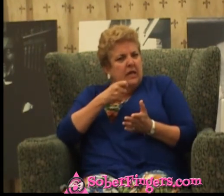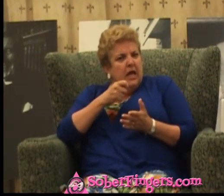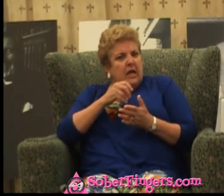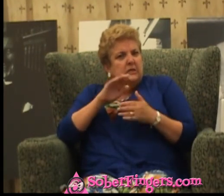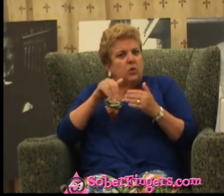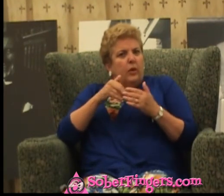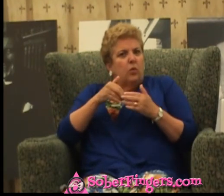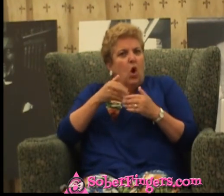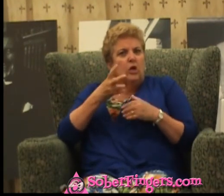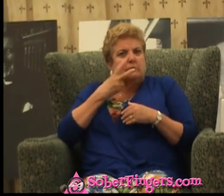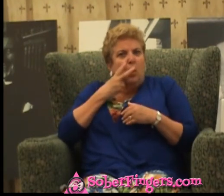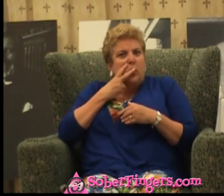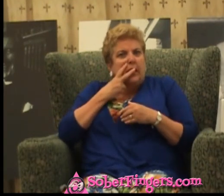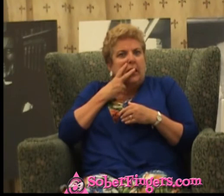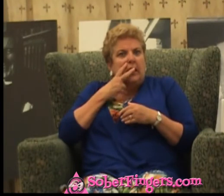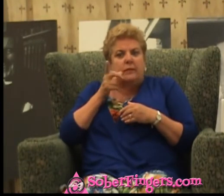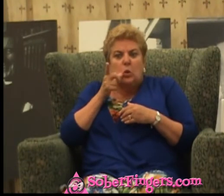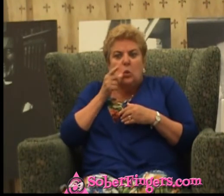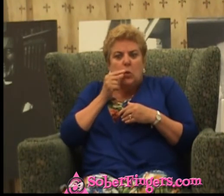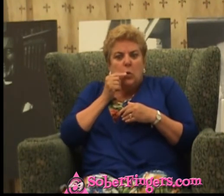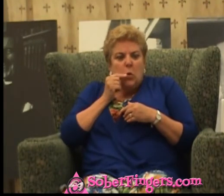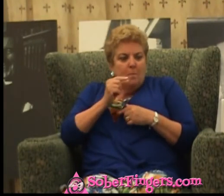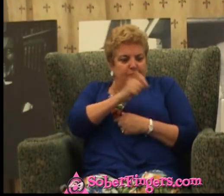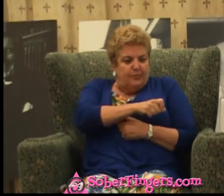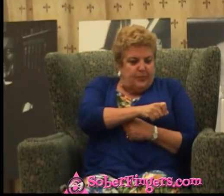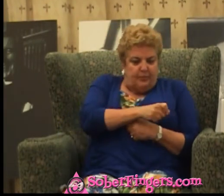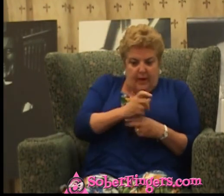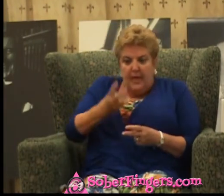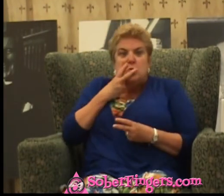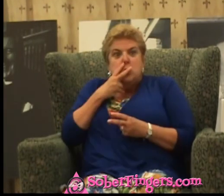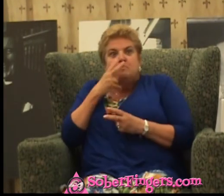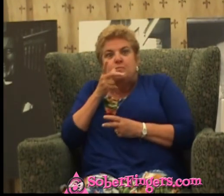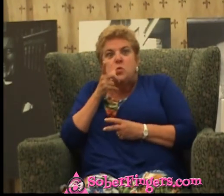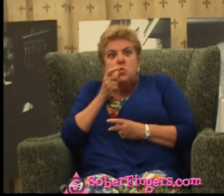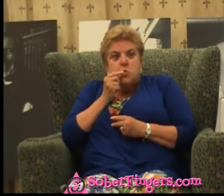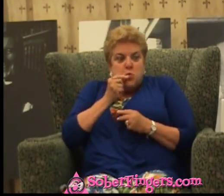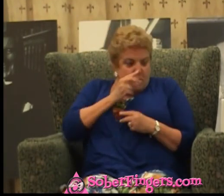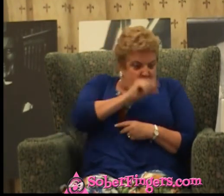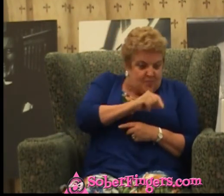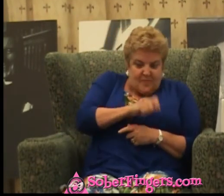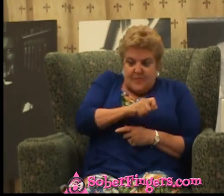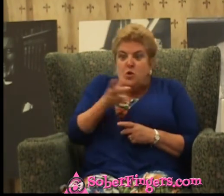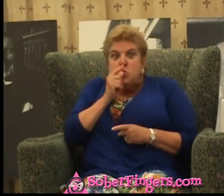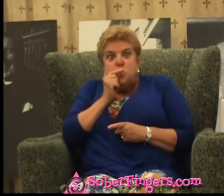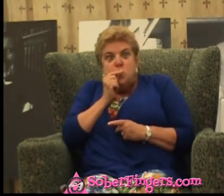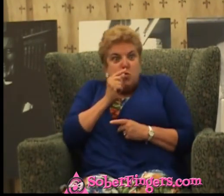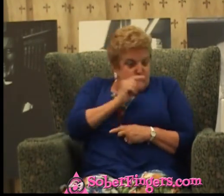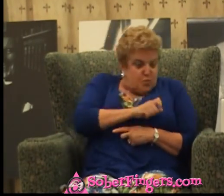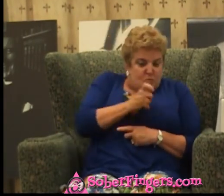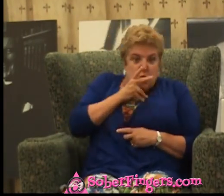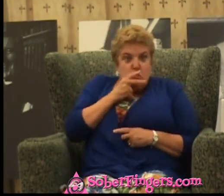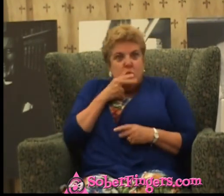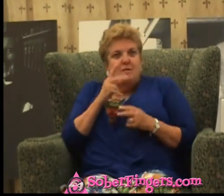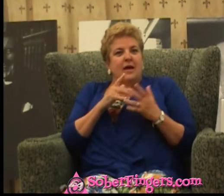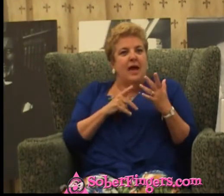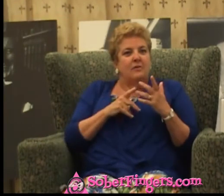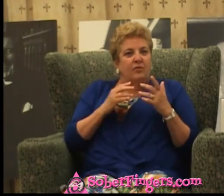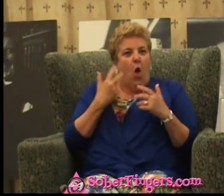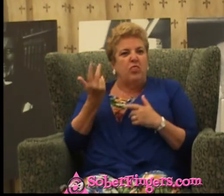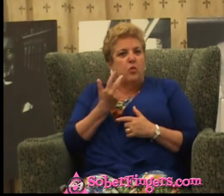smokers. And I remember lighting a cigarette, and I'm smoking, and the guy over there is smoking, but